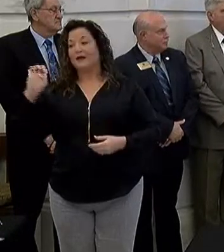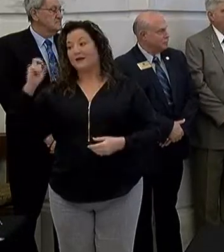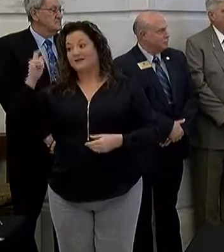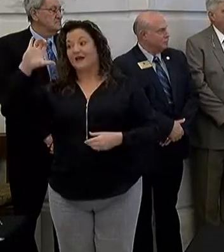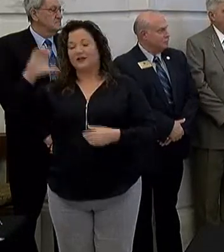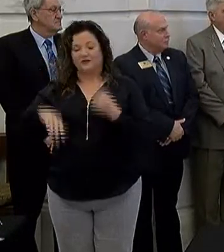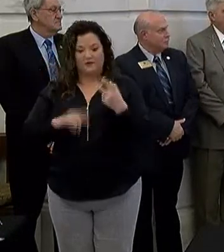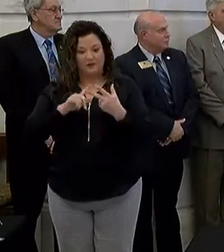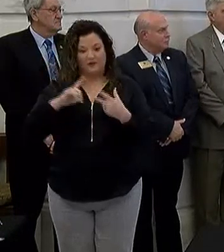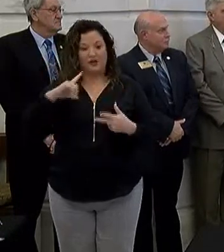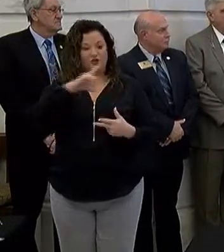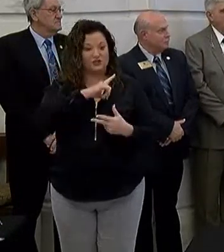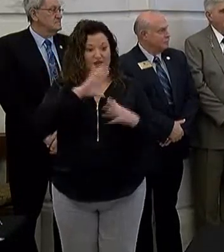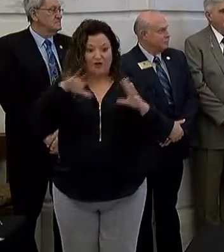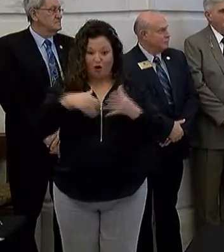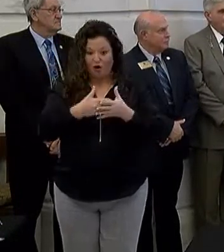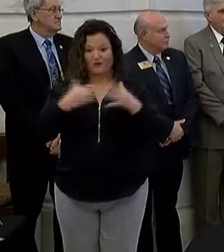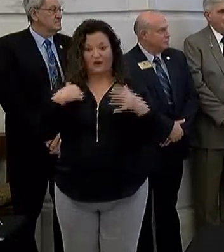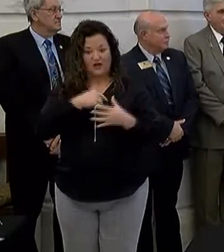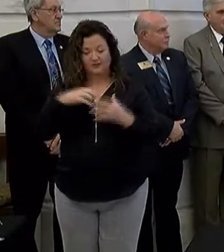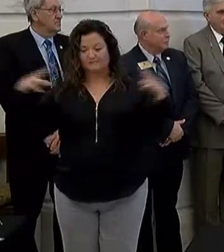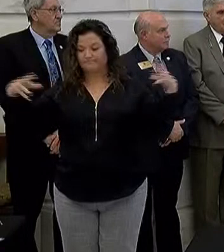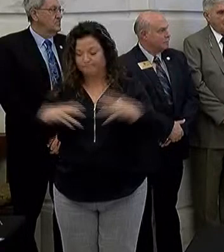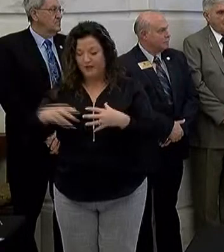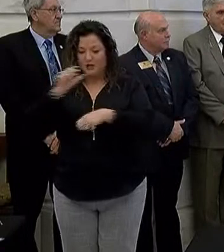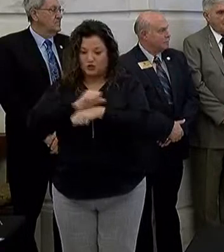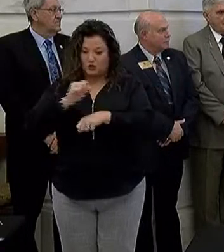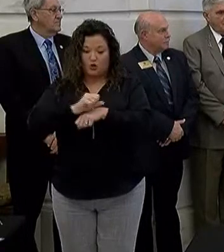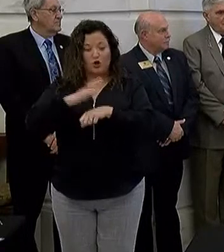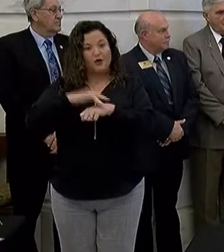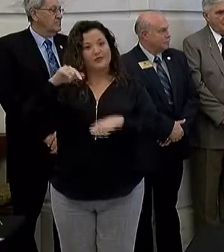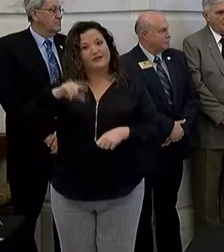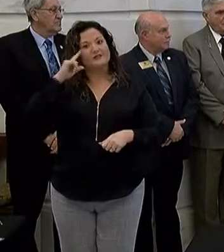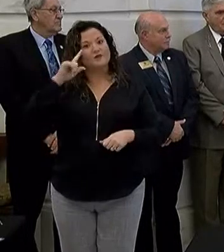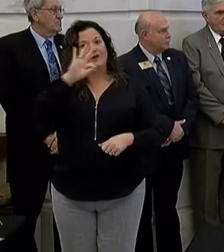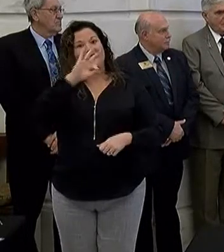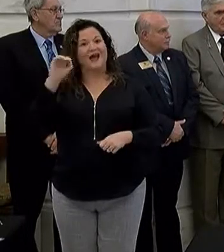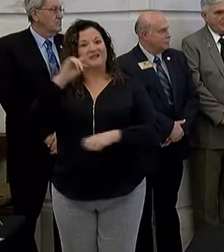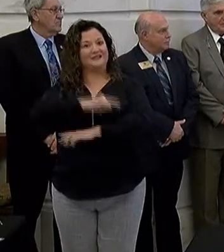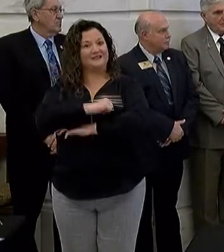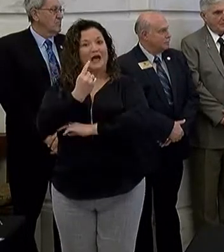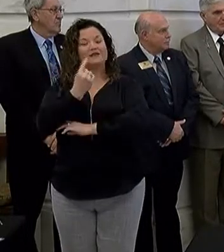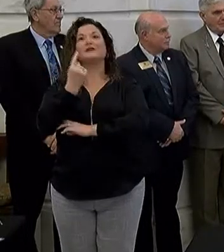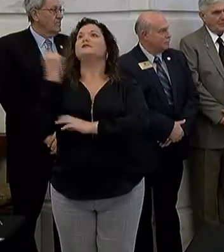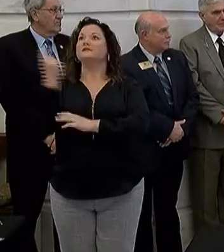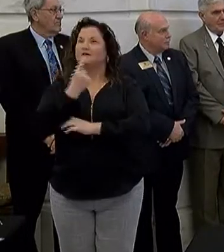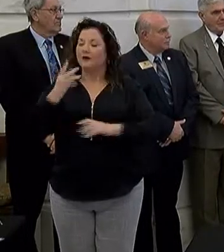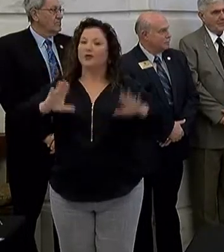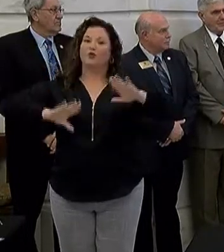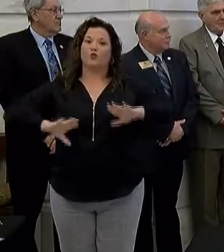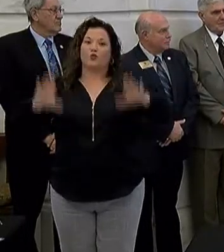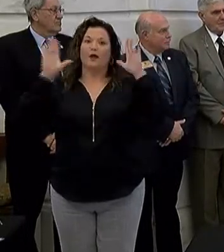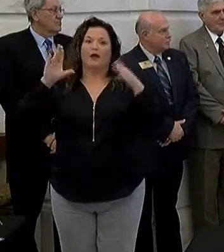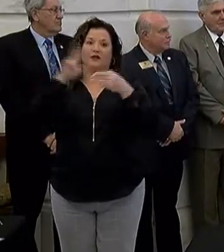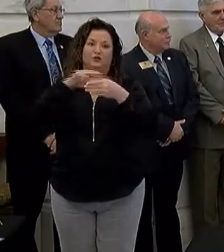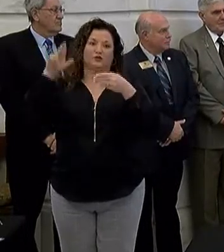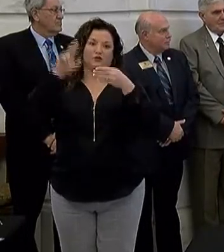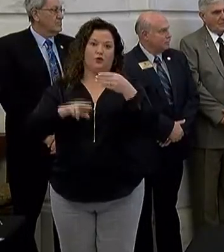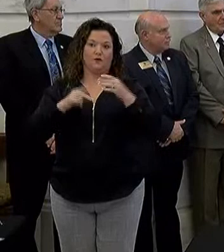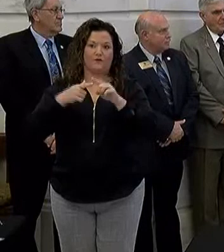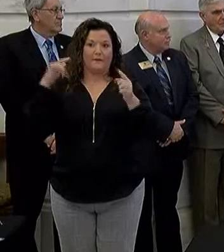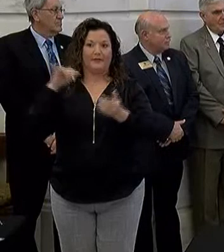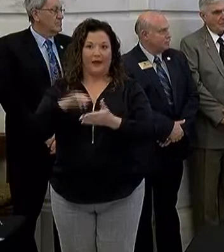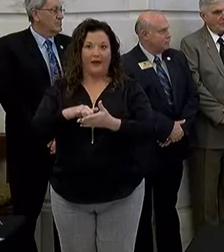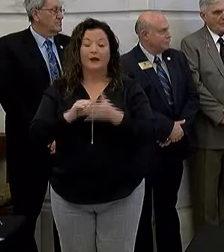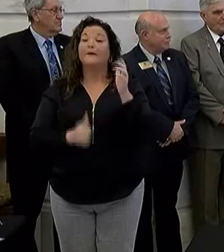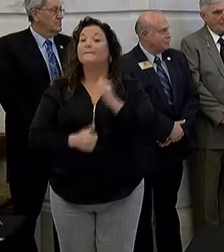branch, we all come together. We worked on this for 90 days, and something great, has come out of it. But most